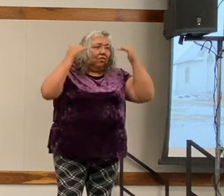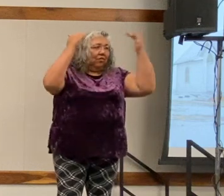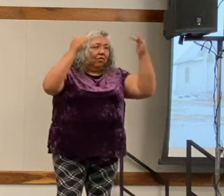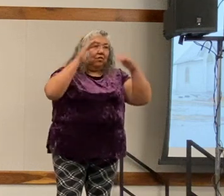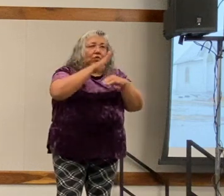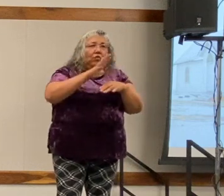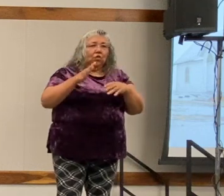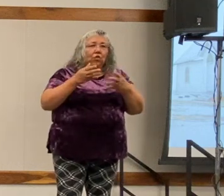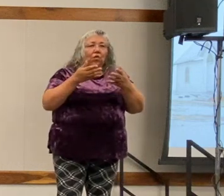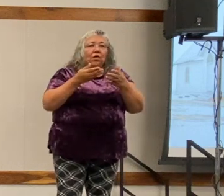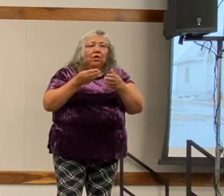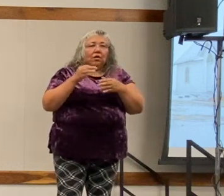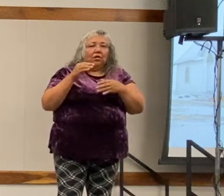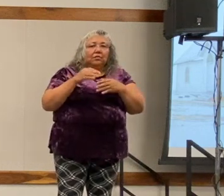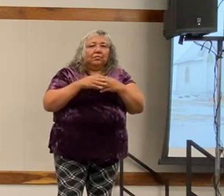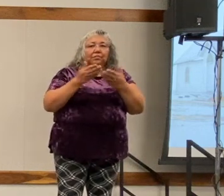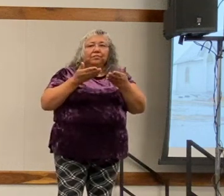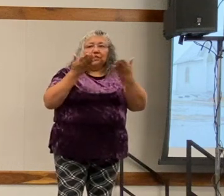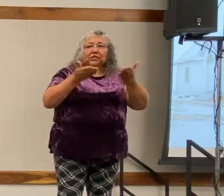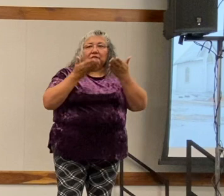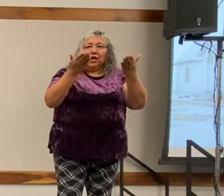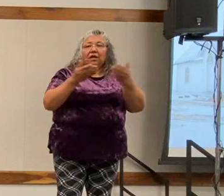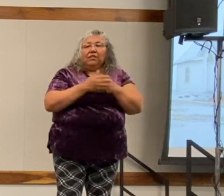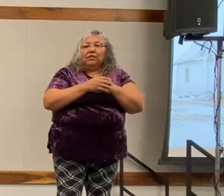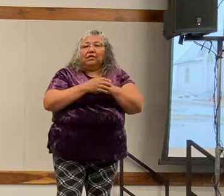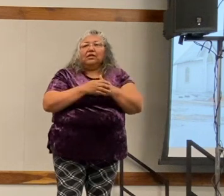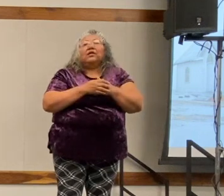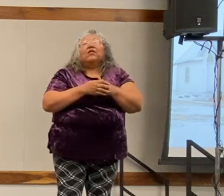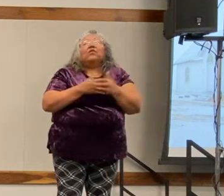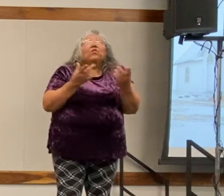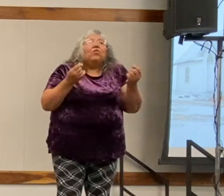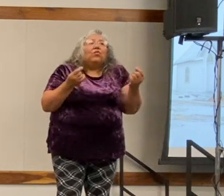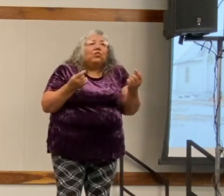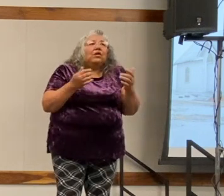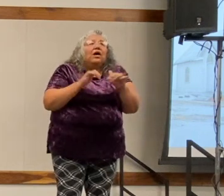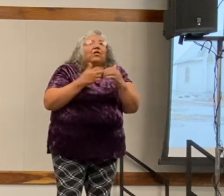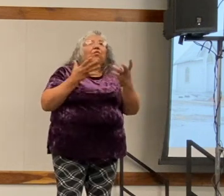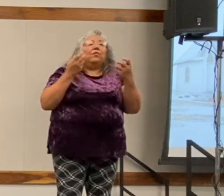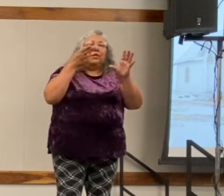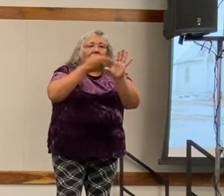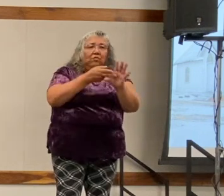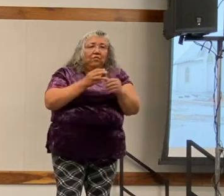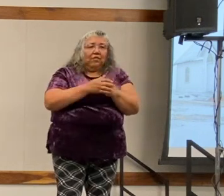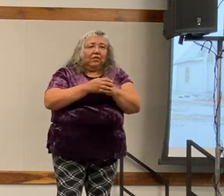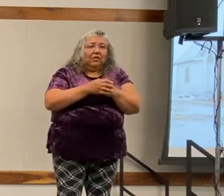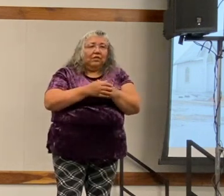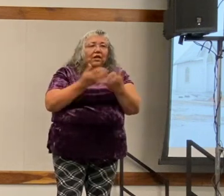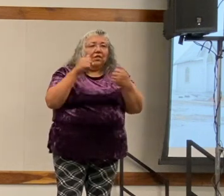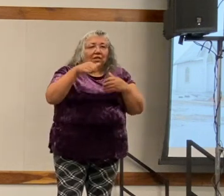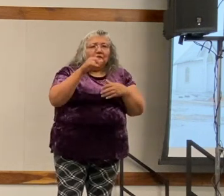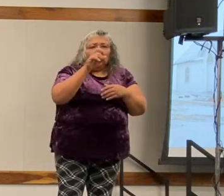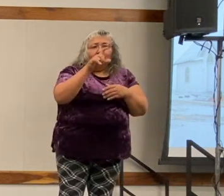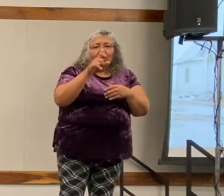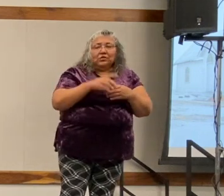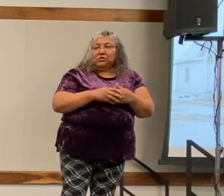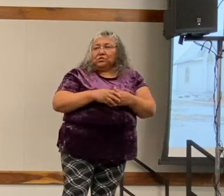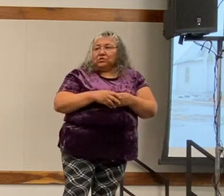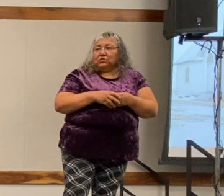your tithing. Right? God, what is it that you want me to do? How do you want me to invest? Right? So here's the question,